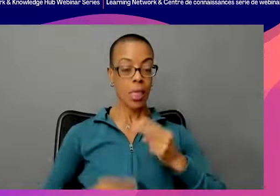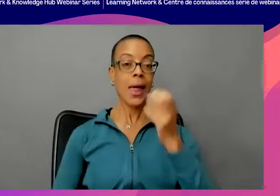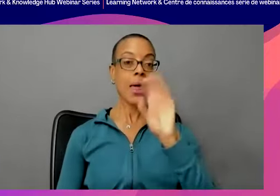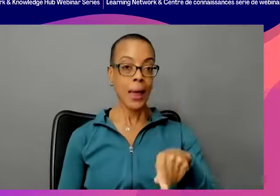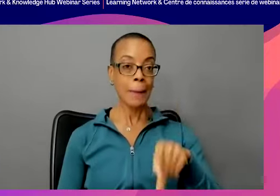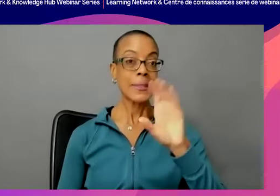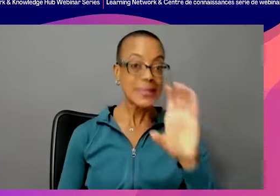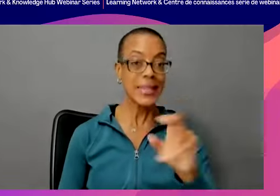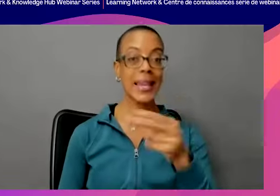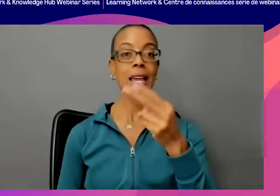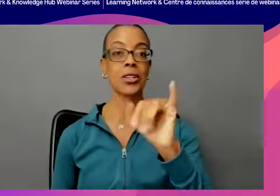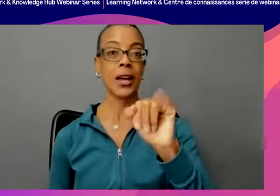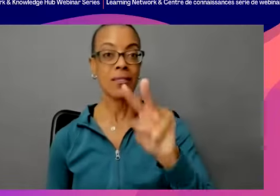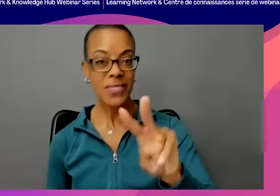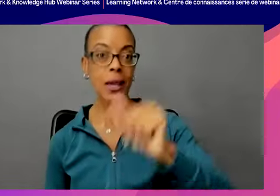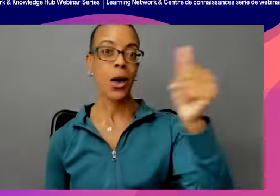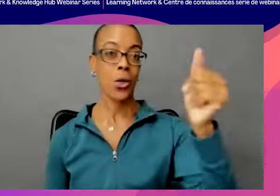serious infections.